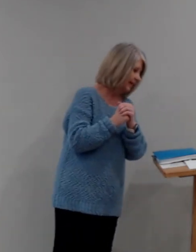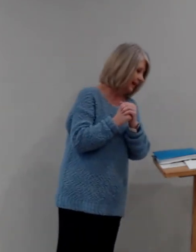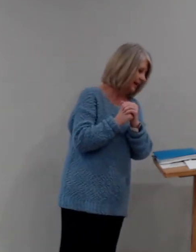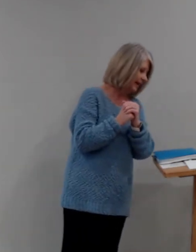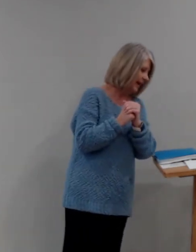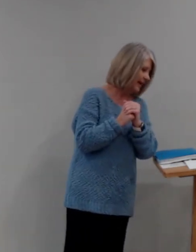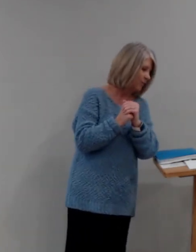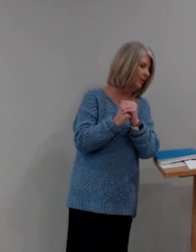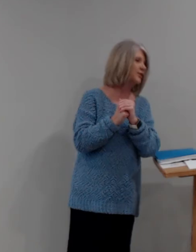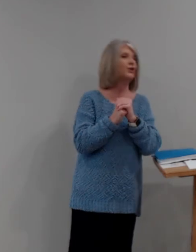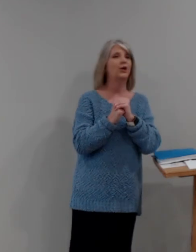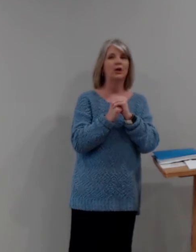Okay. And winter.